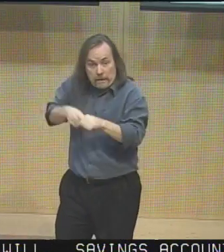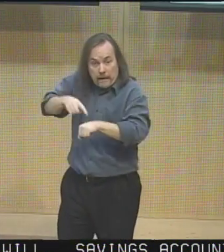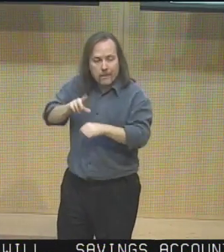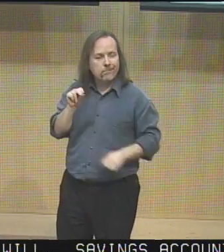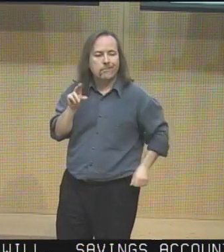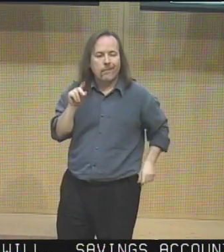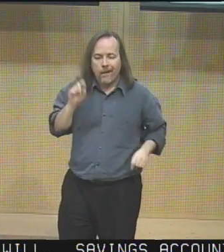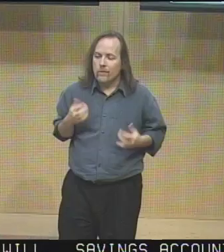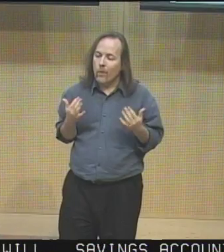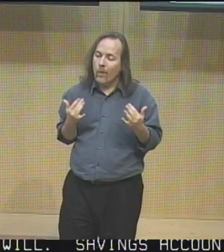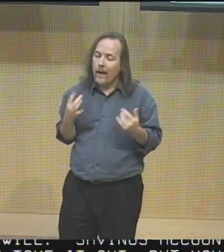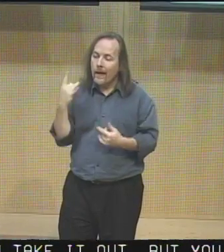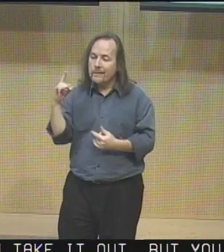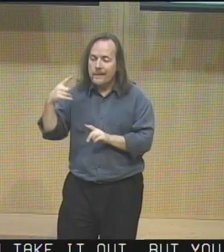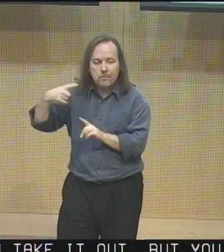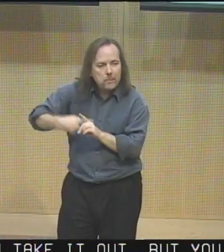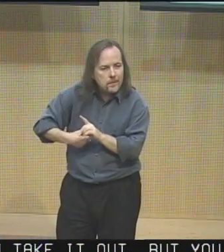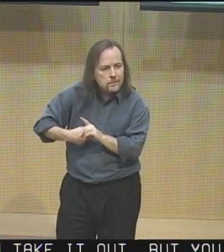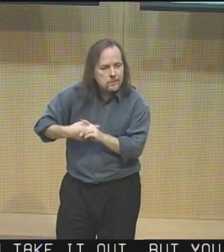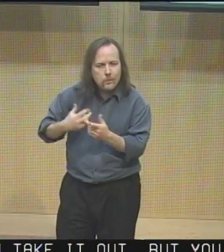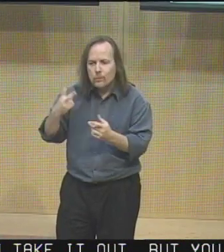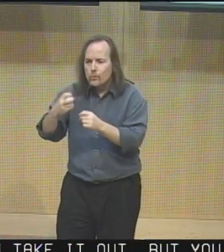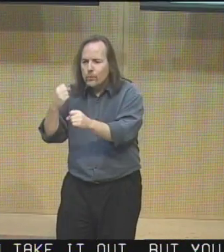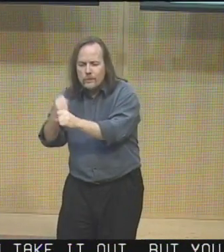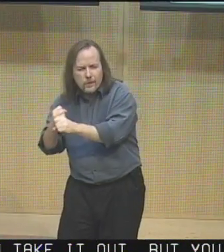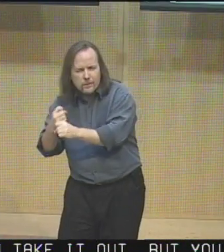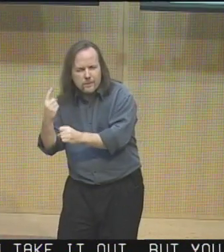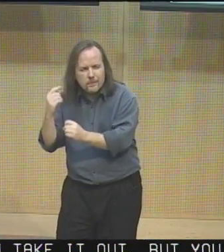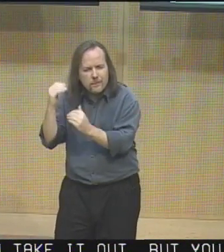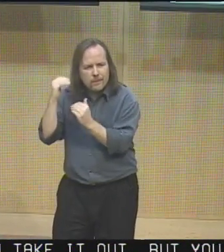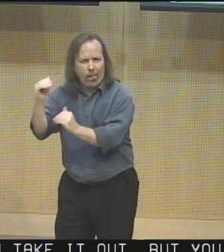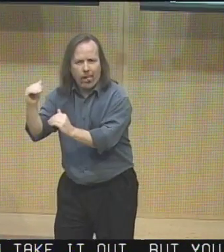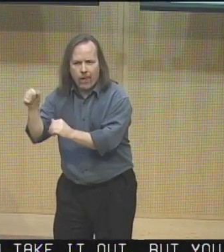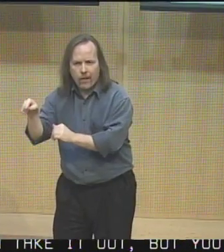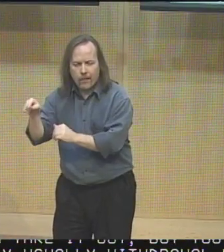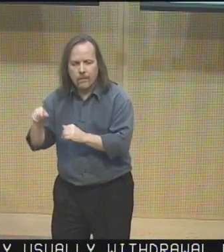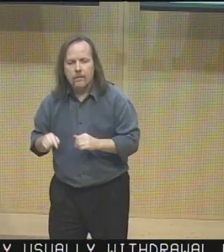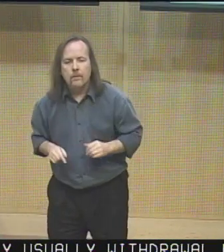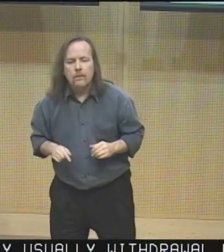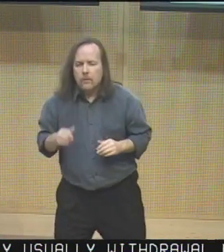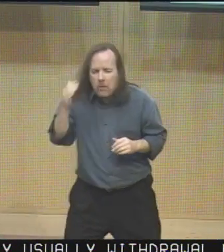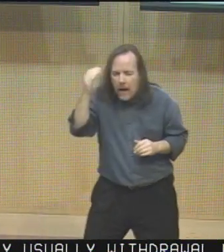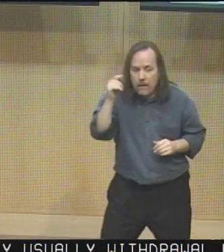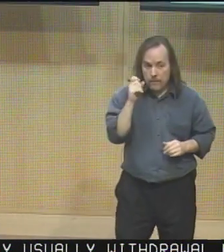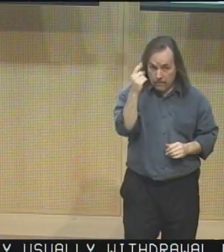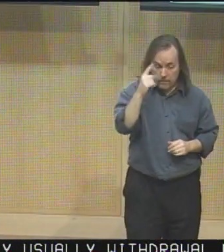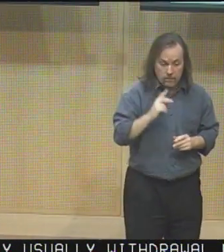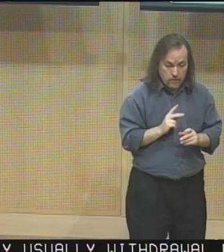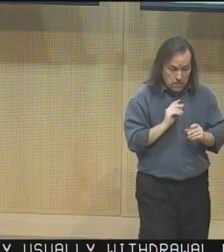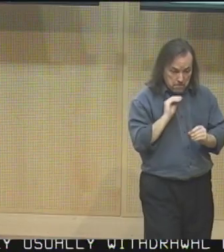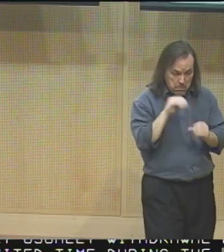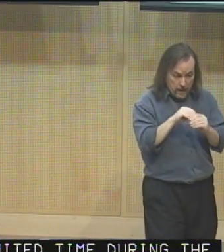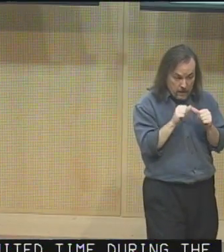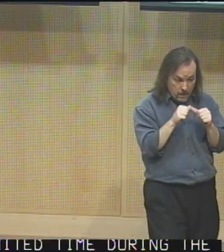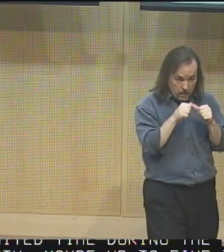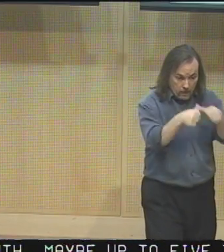month at a financial institution. And for certificates of deposit, there are time limits placed